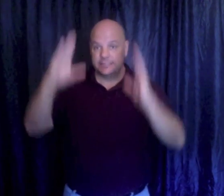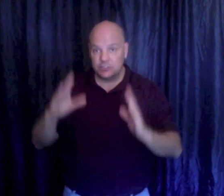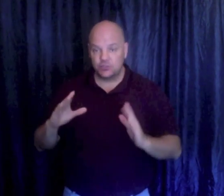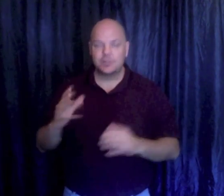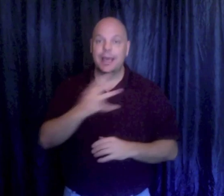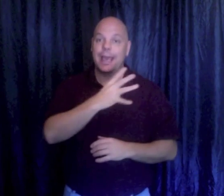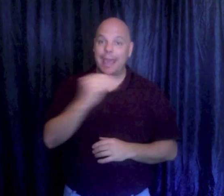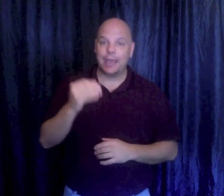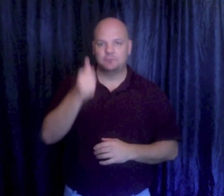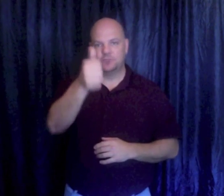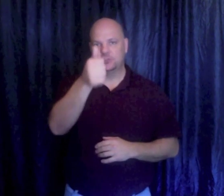for yourself.